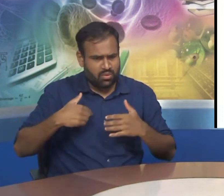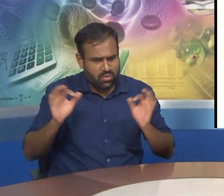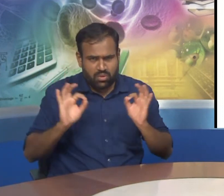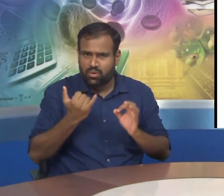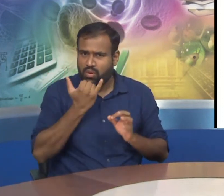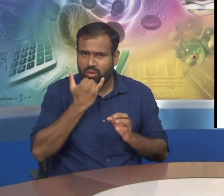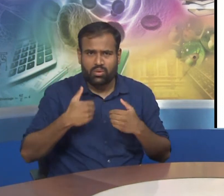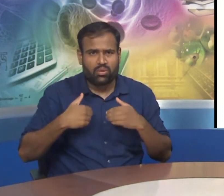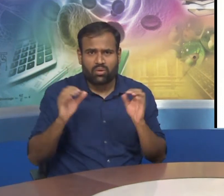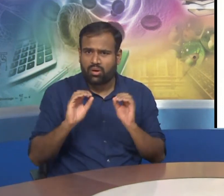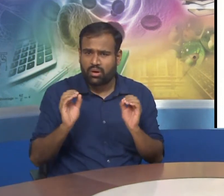of situations.